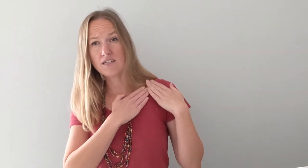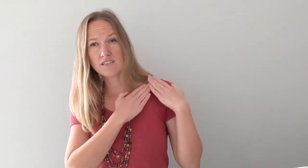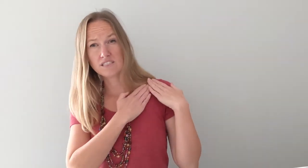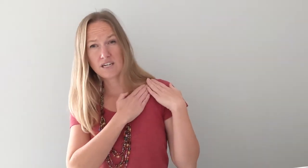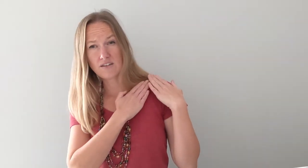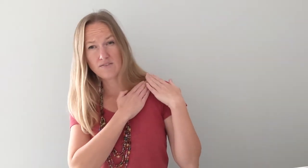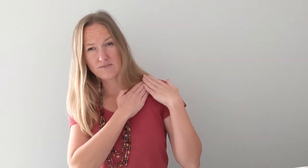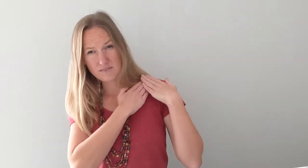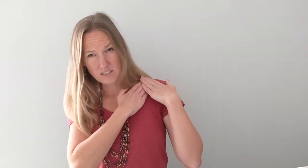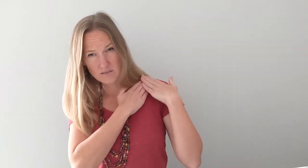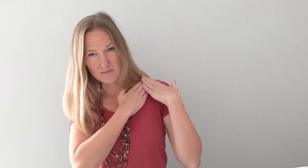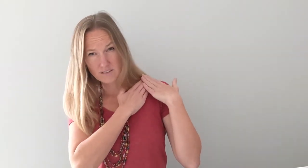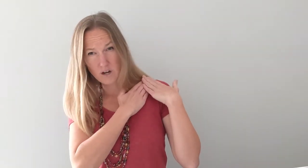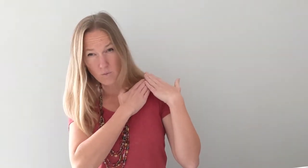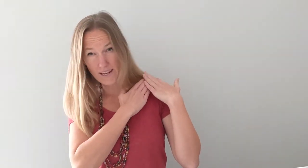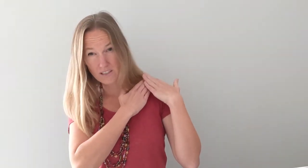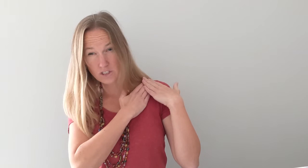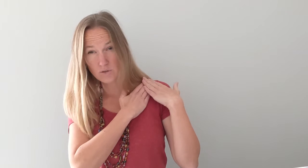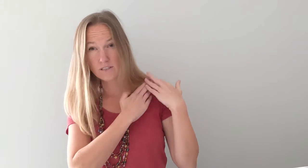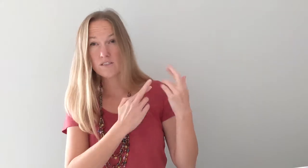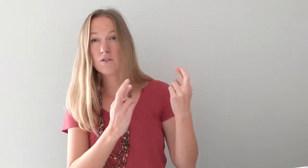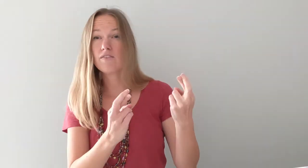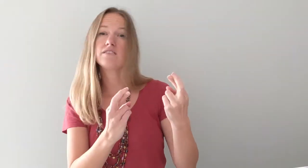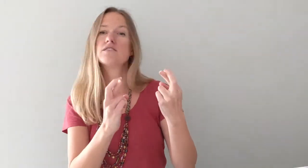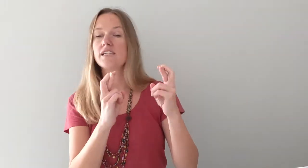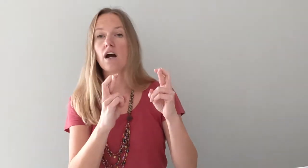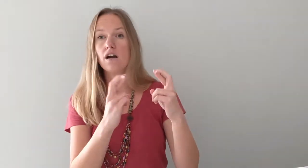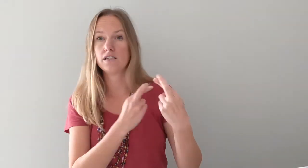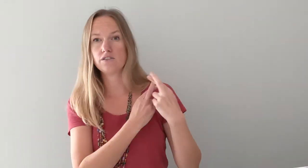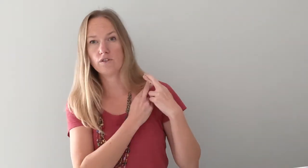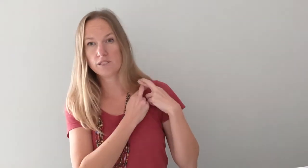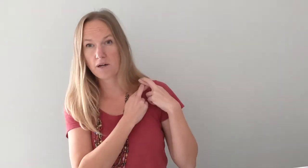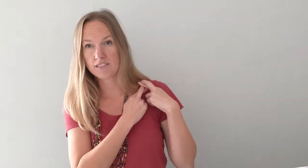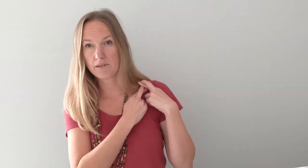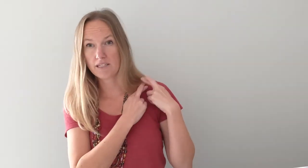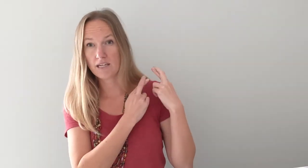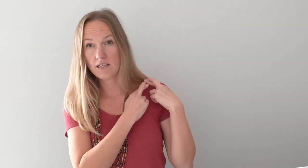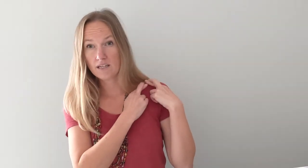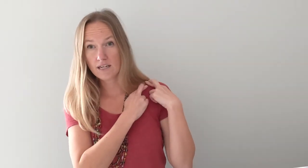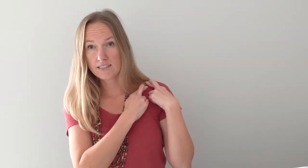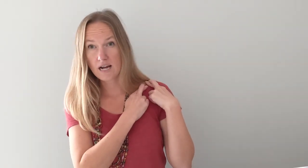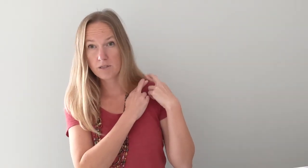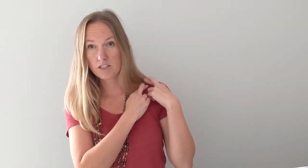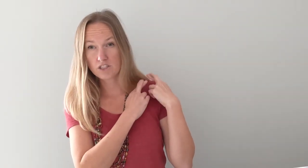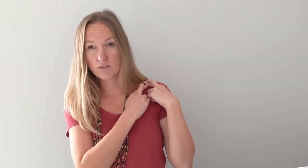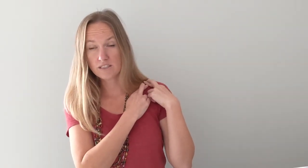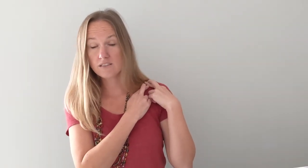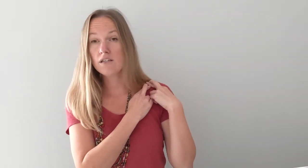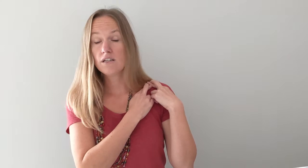just kind of, a weight on your shoulders, or I've also seen R's for responsibility, kind of tapped on your shoulders. So